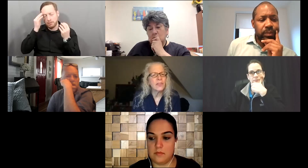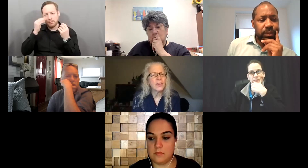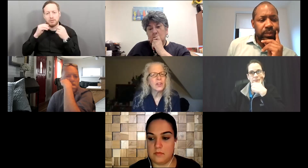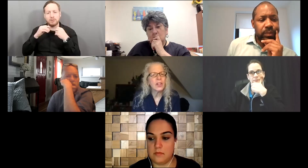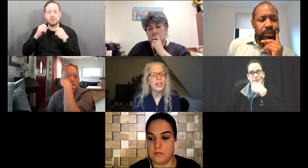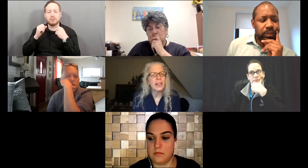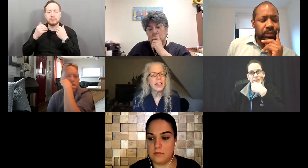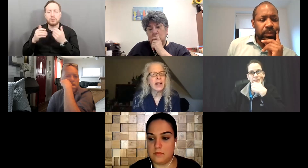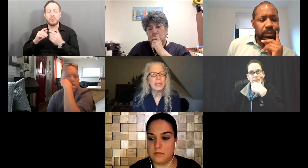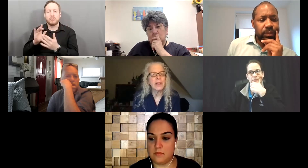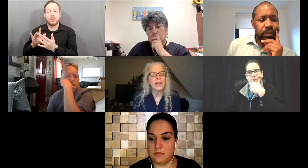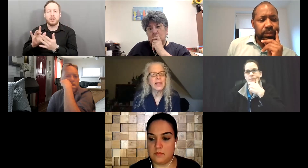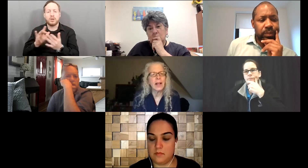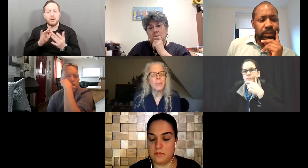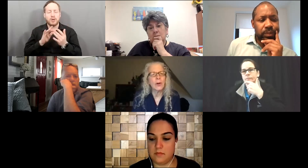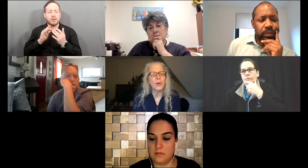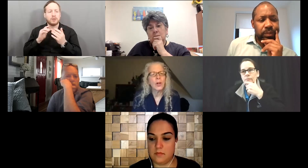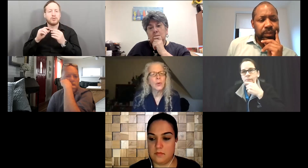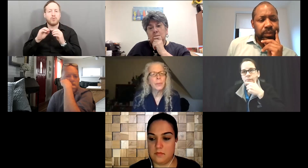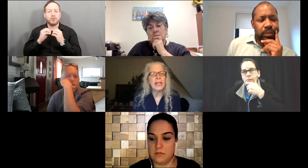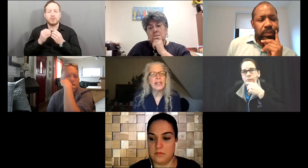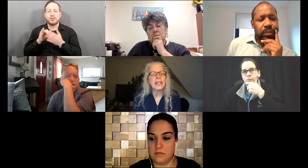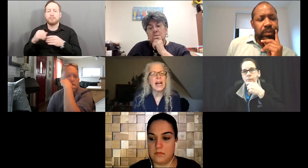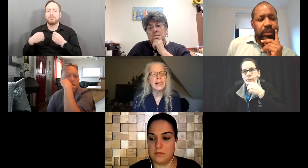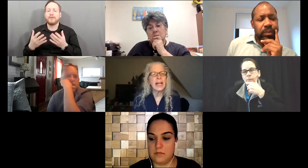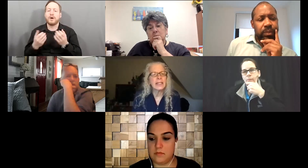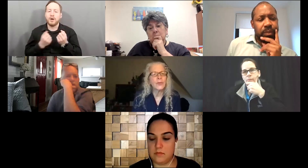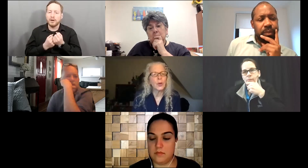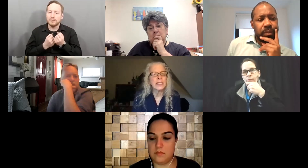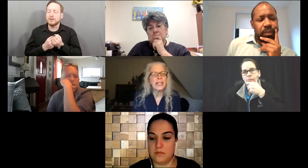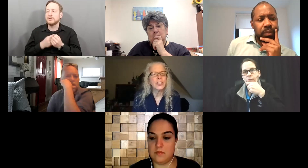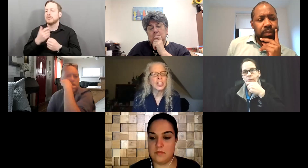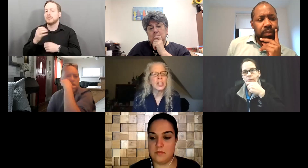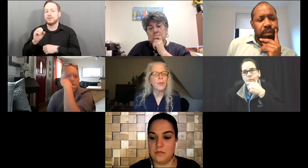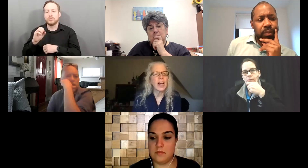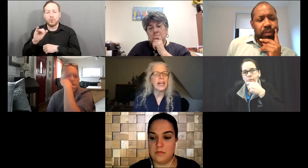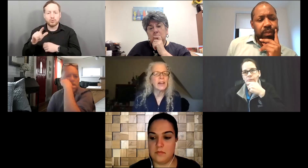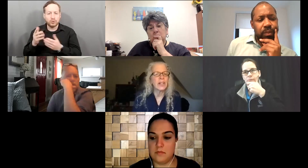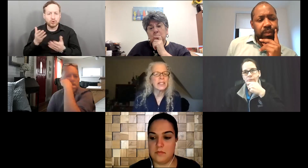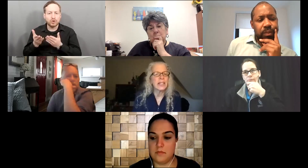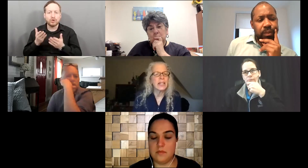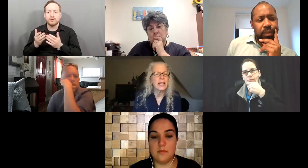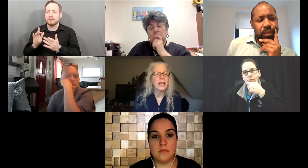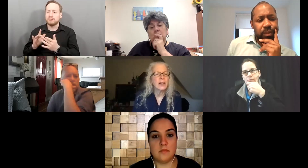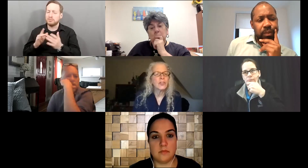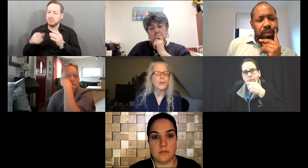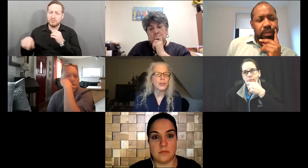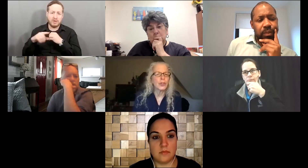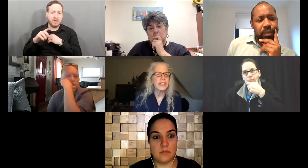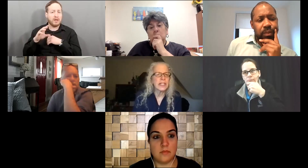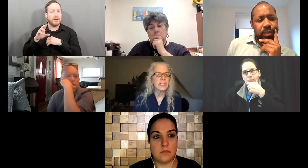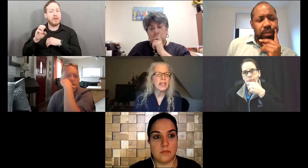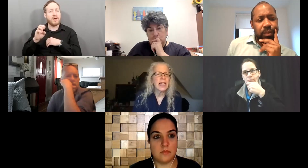have that I've been thinking about would be to contact different organizations that provide advocacy,